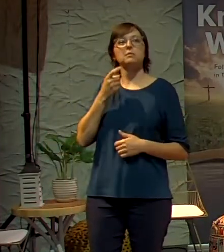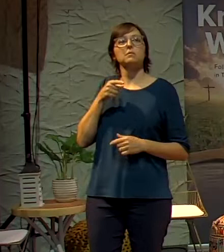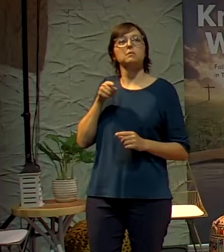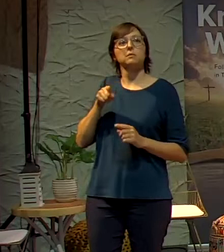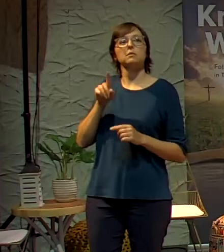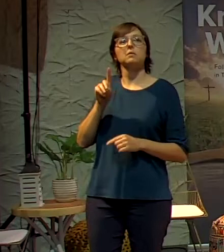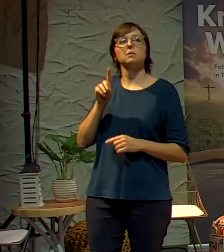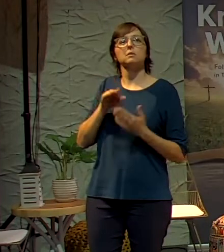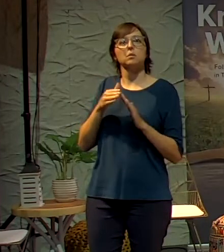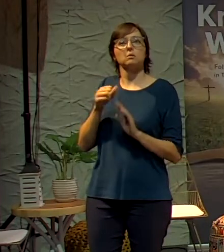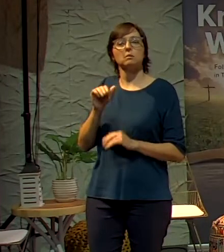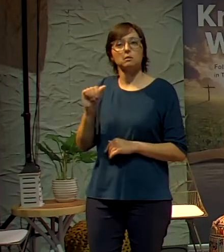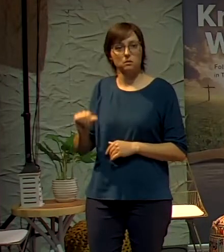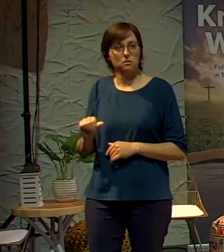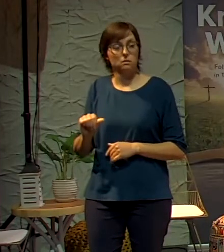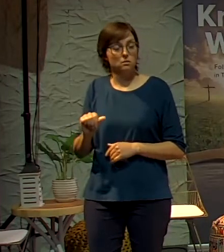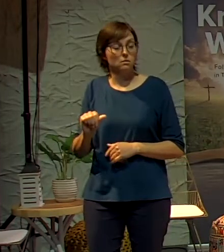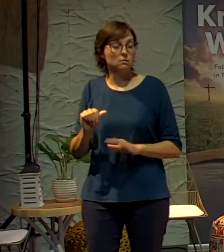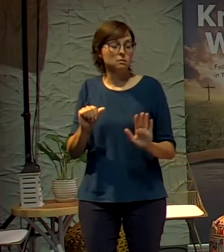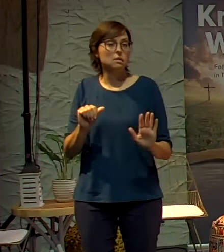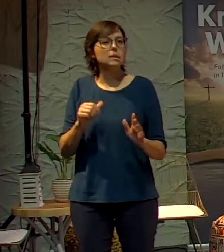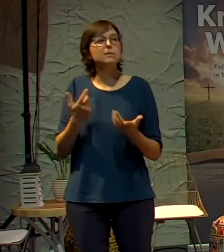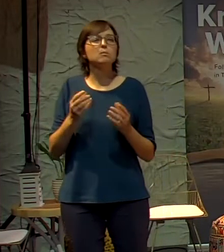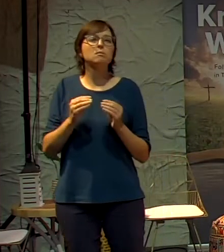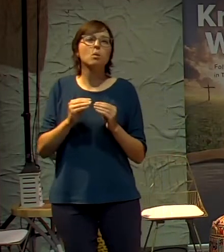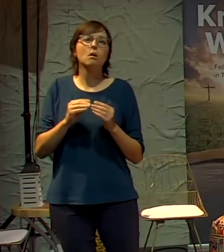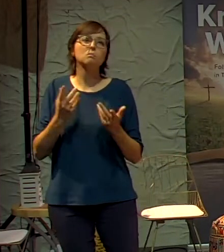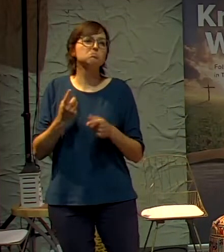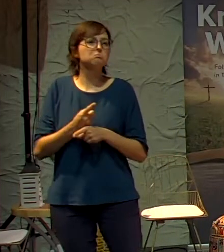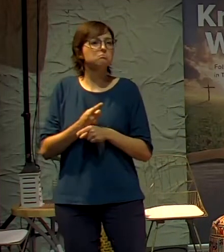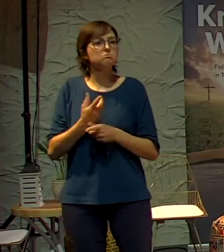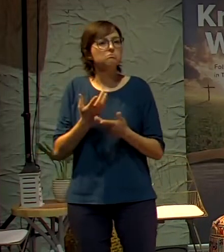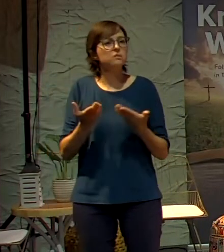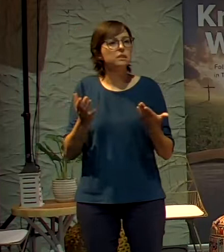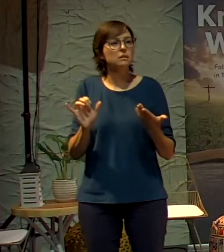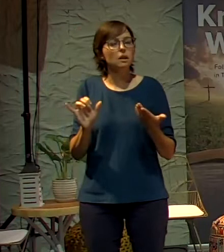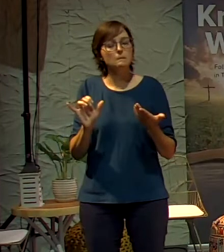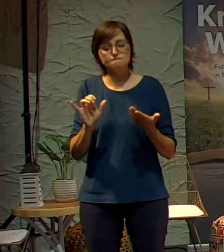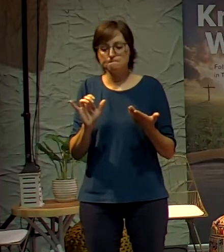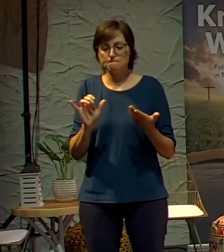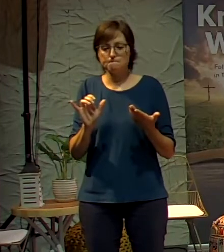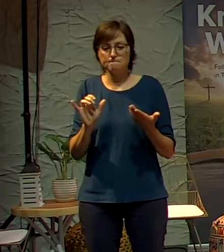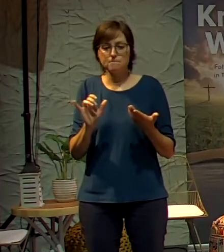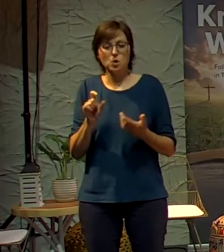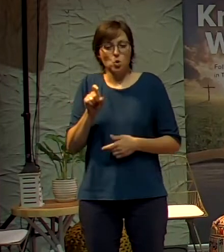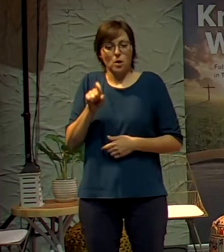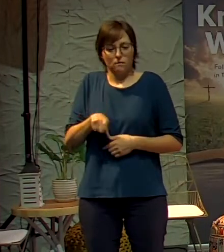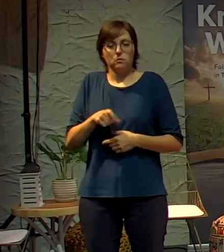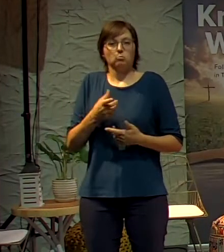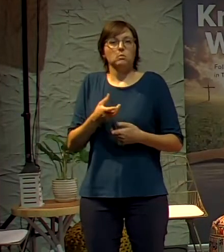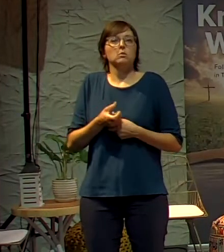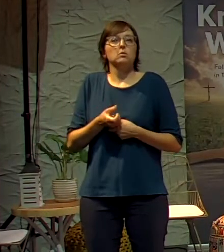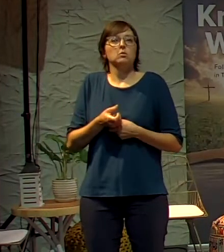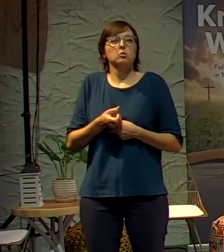And at the end of the day, as a parent, this is a practical thing, right? Is you have to just choose to trust